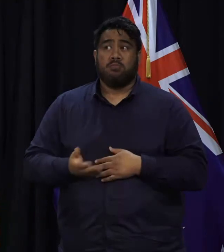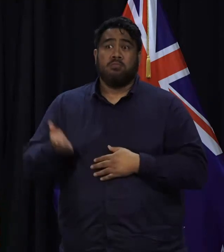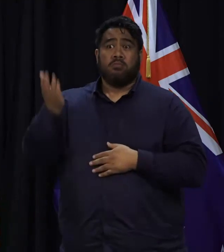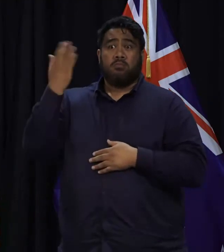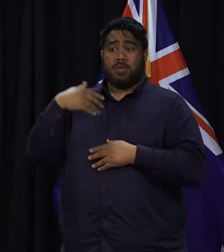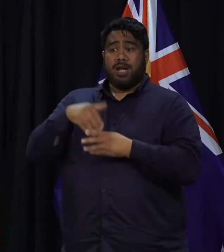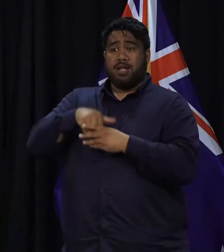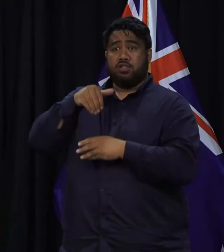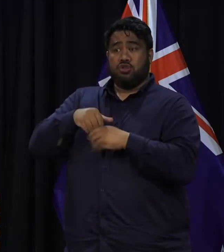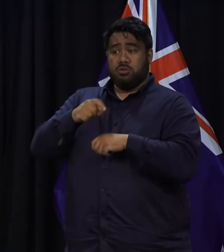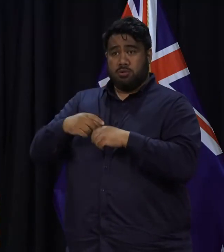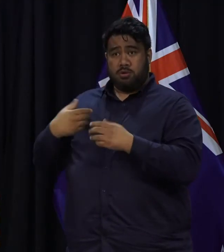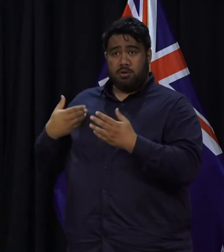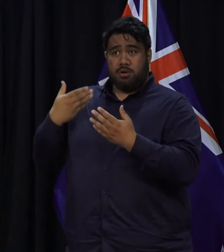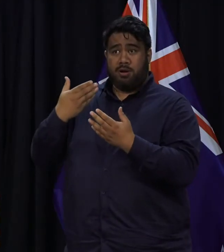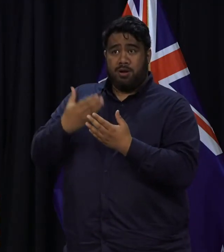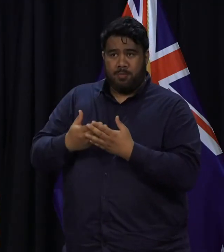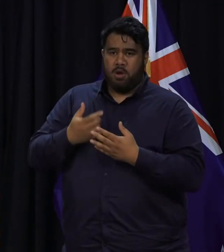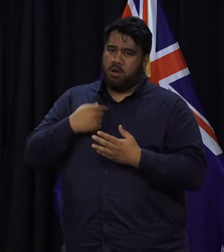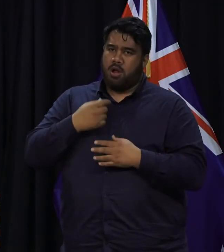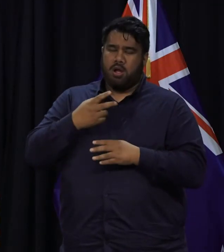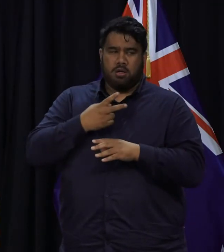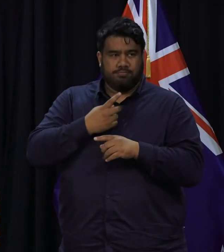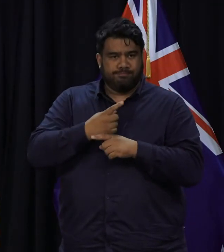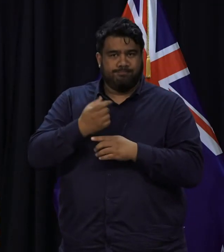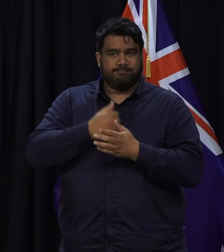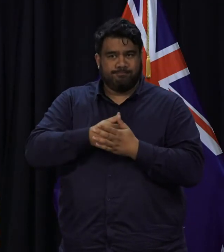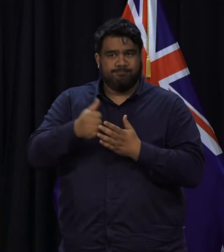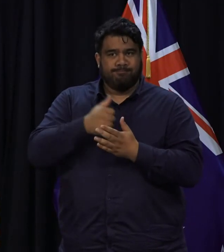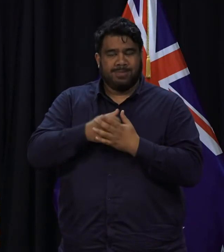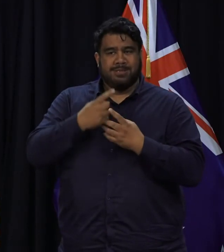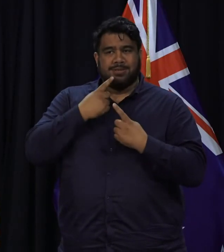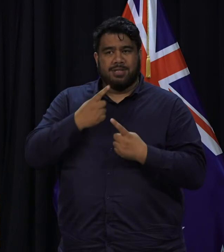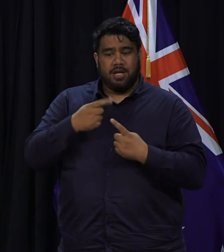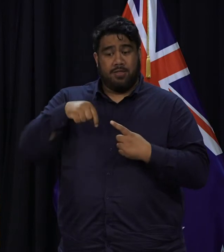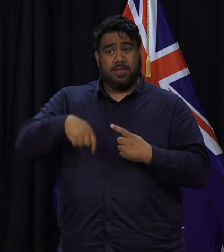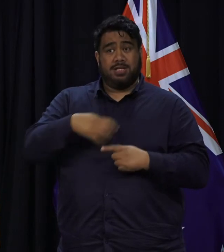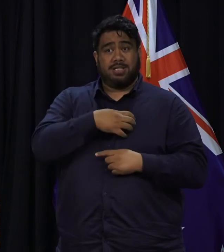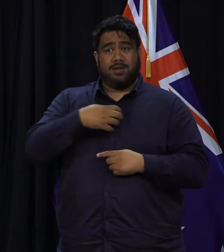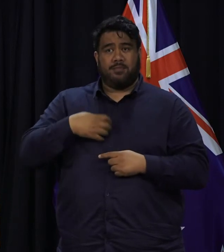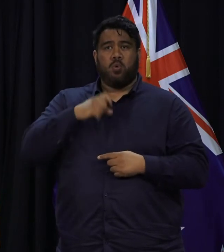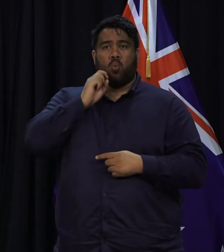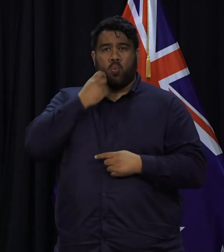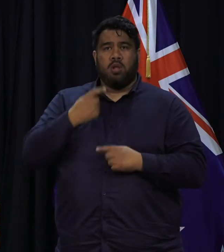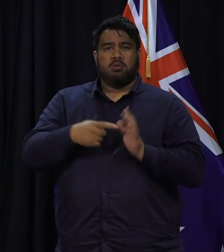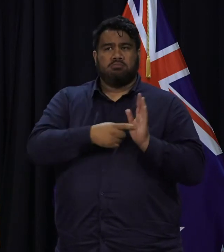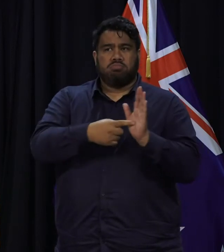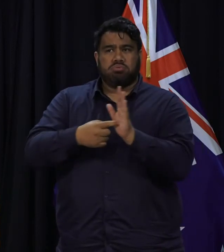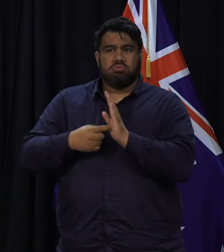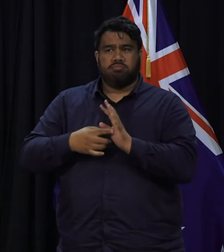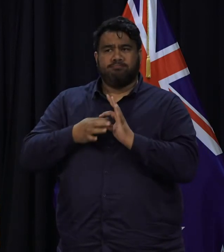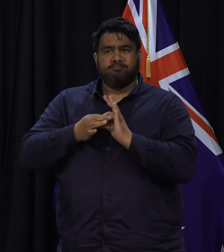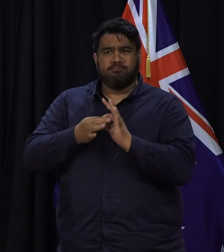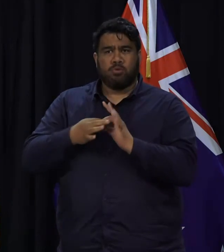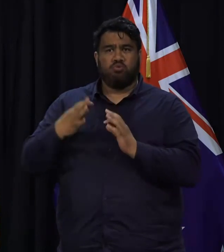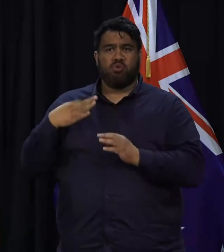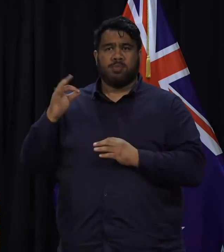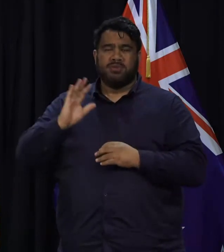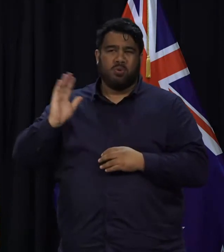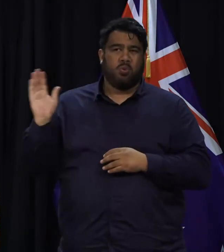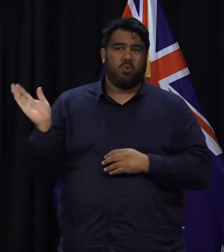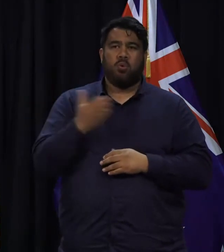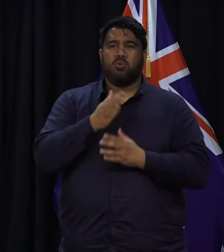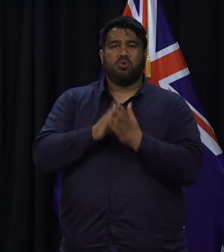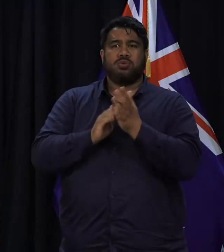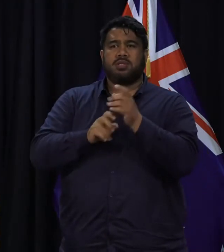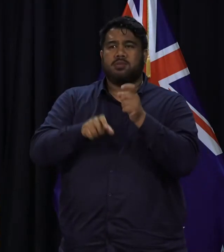the government for all New Zealanders, not least because we must make sure we represent all those who elected us, be they